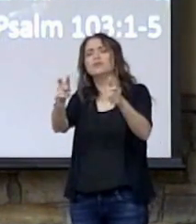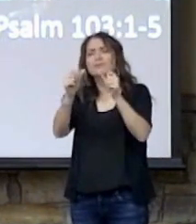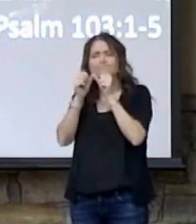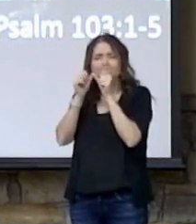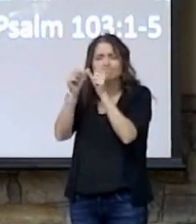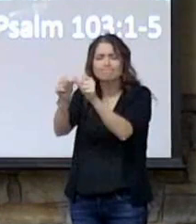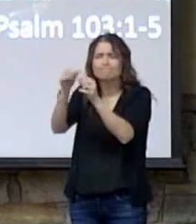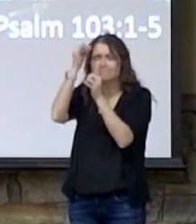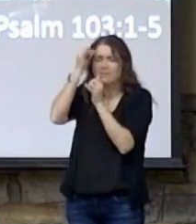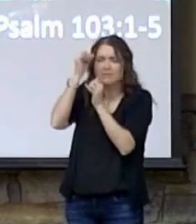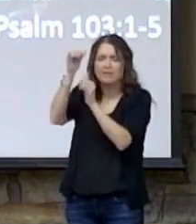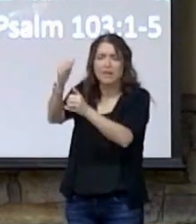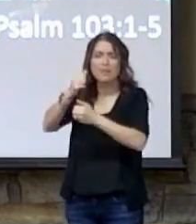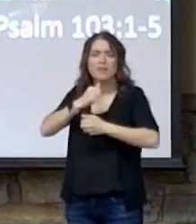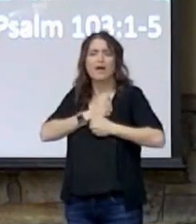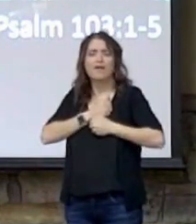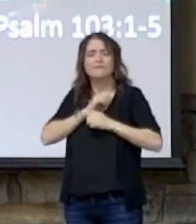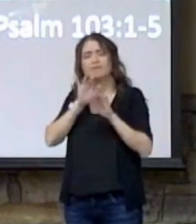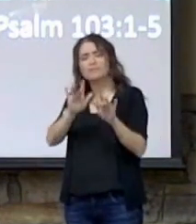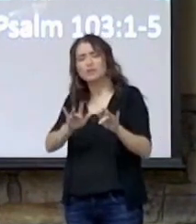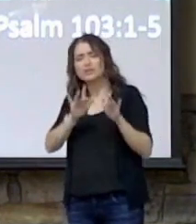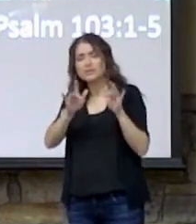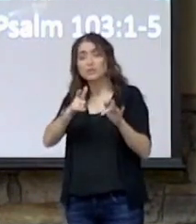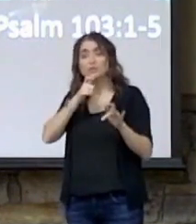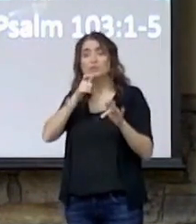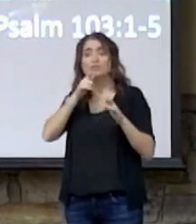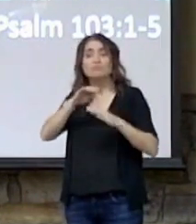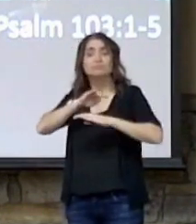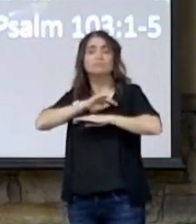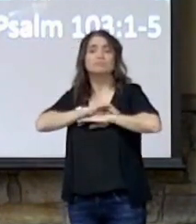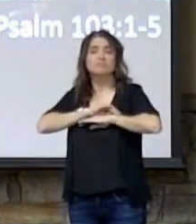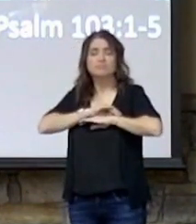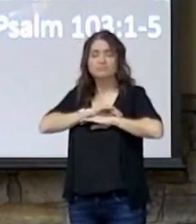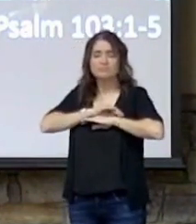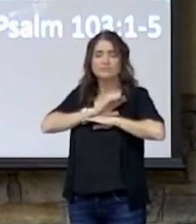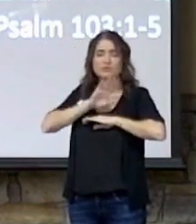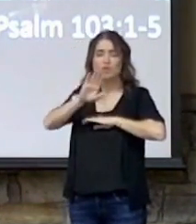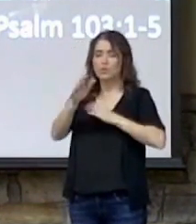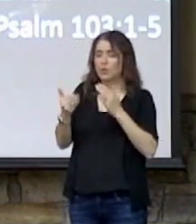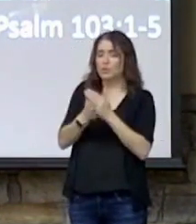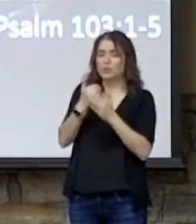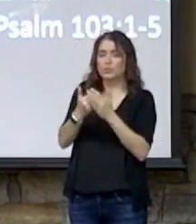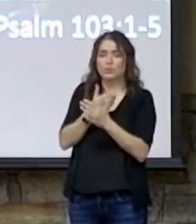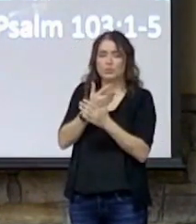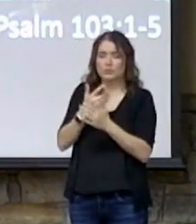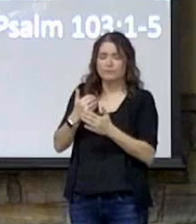Who satisfies you with good so that your youth is renewed like the eagles?